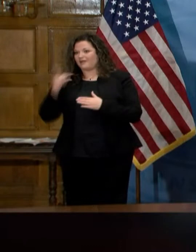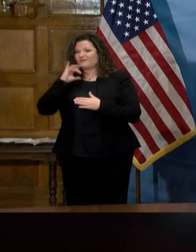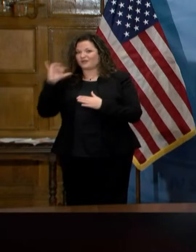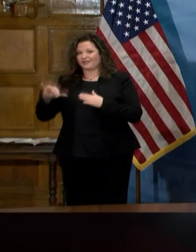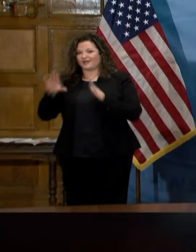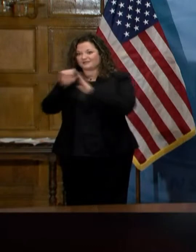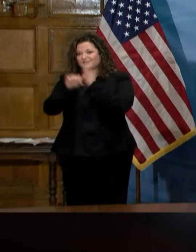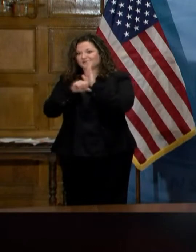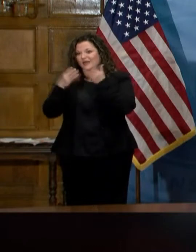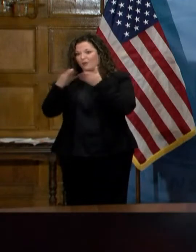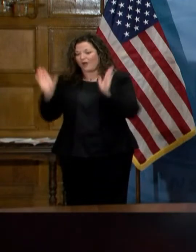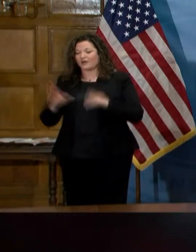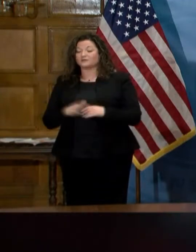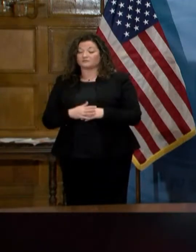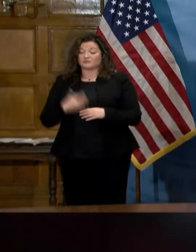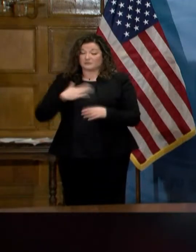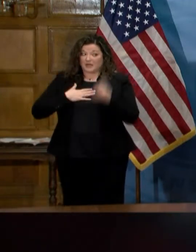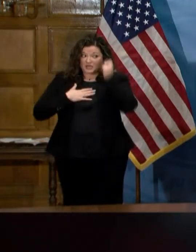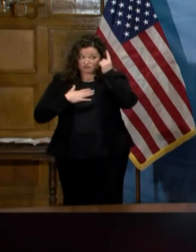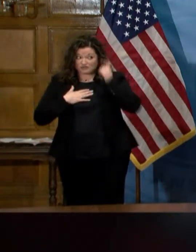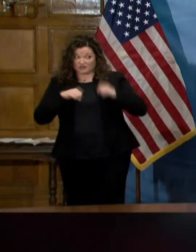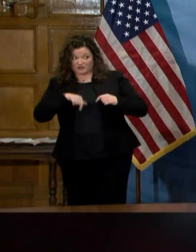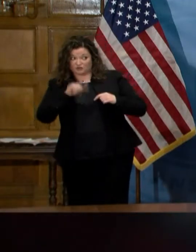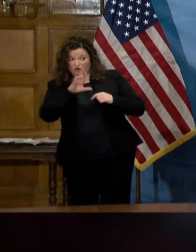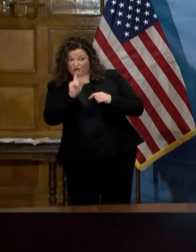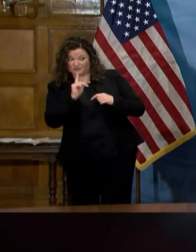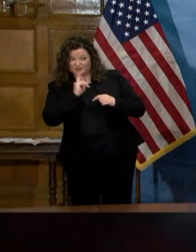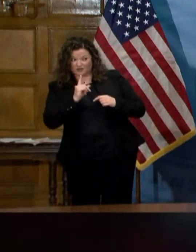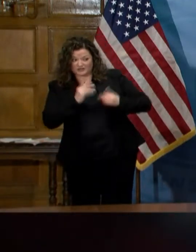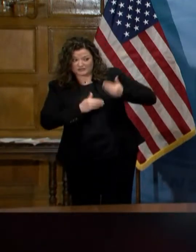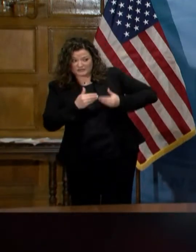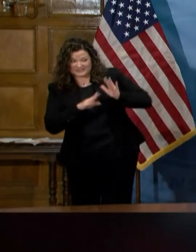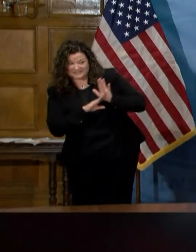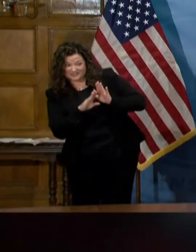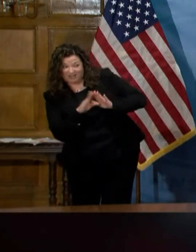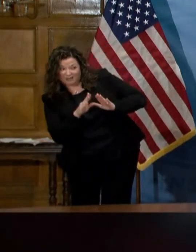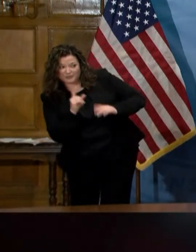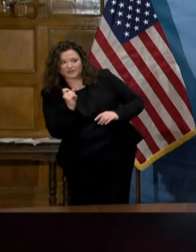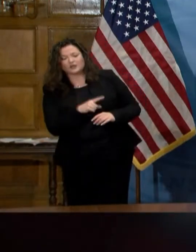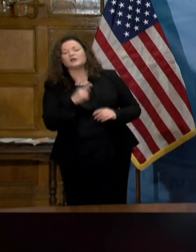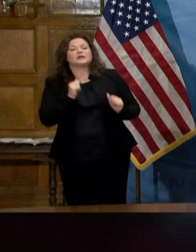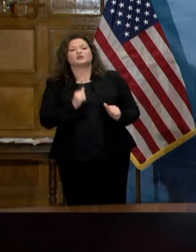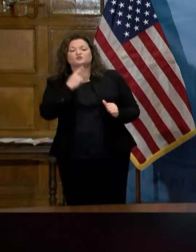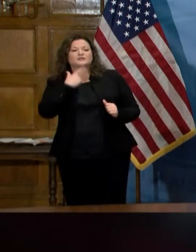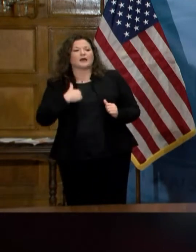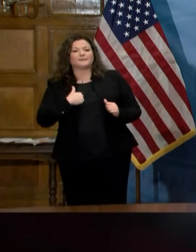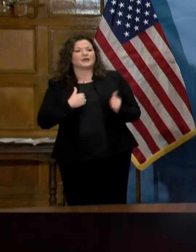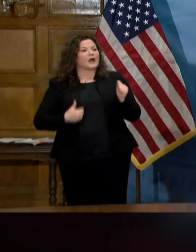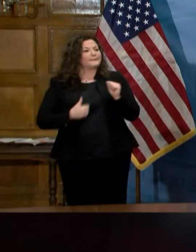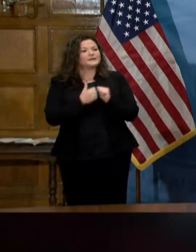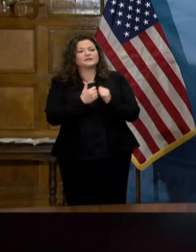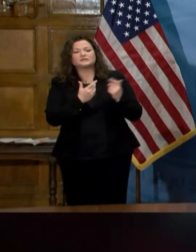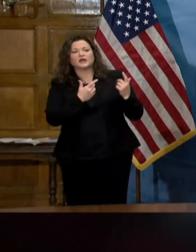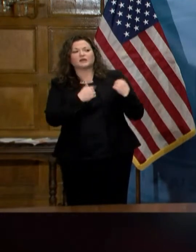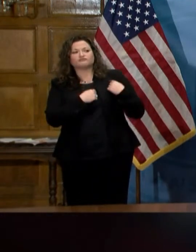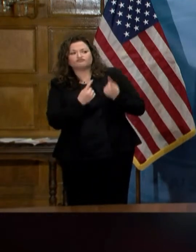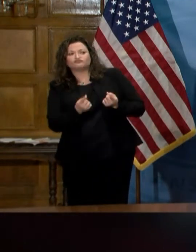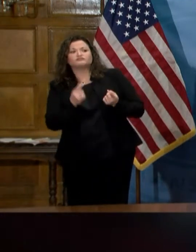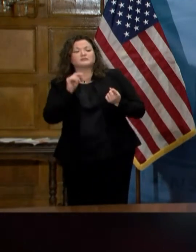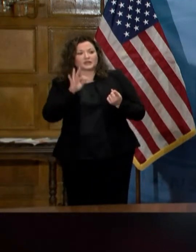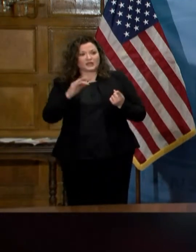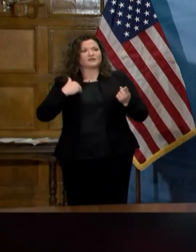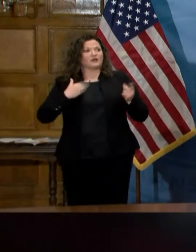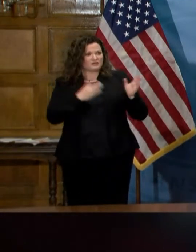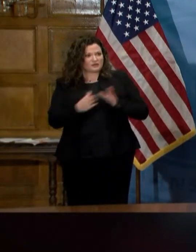understanding is that's kind of in development in Arkansas. I guess, could you just speak to where things stand, if there is going to be a plan released, and